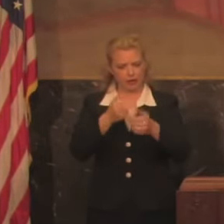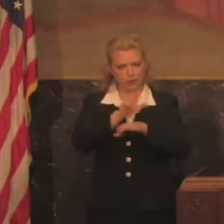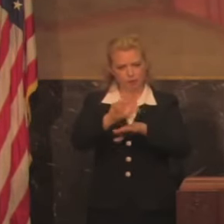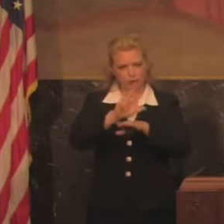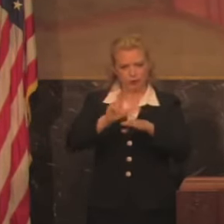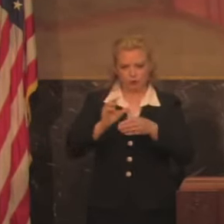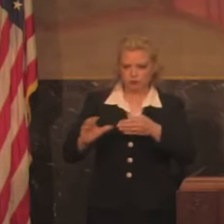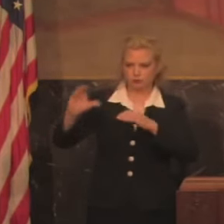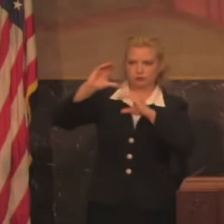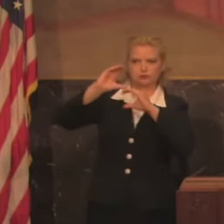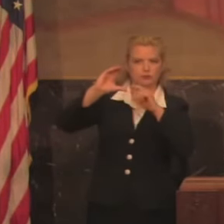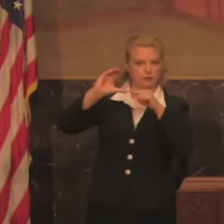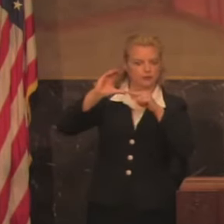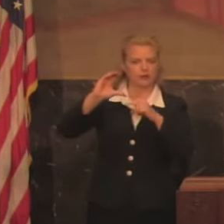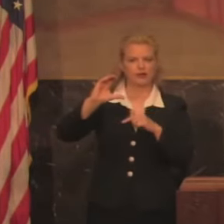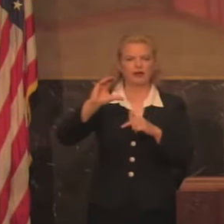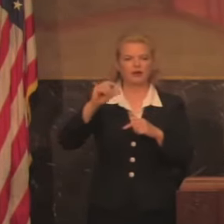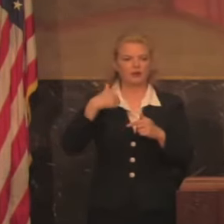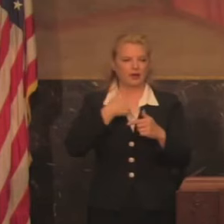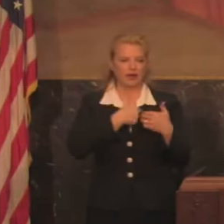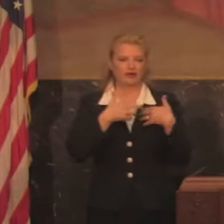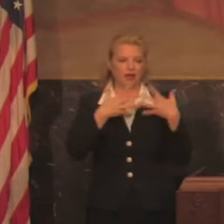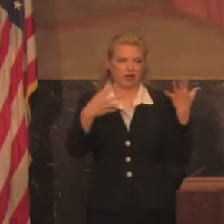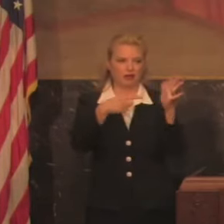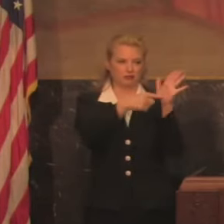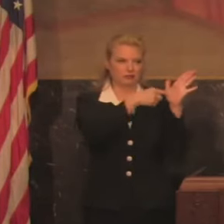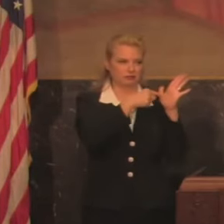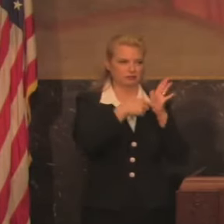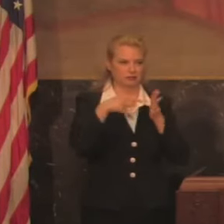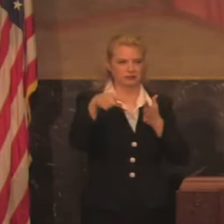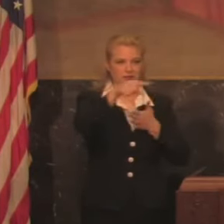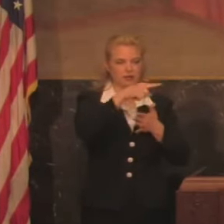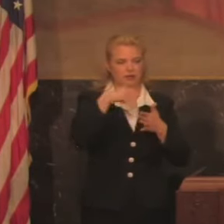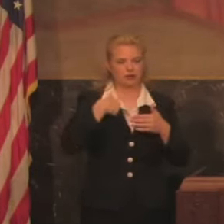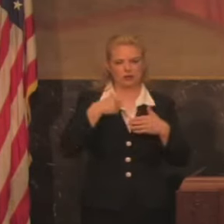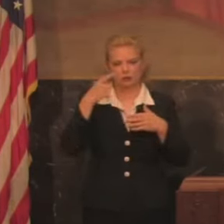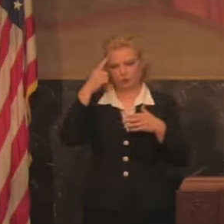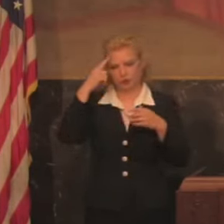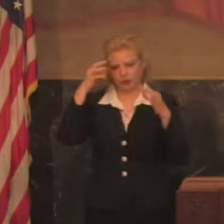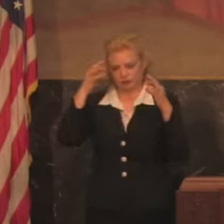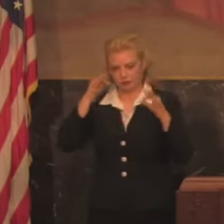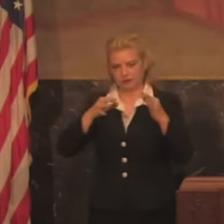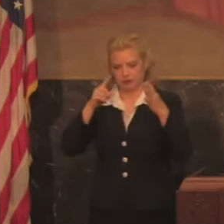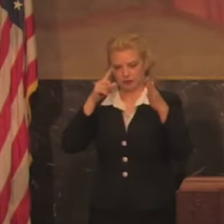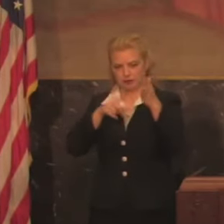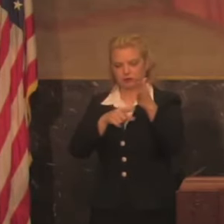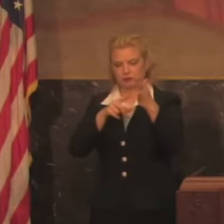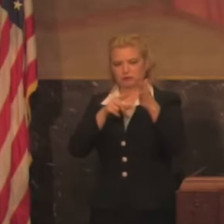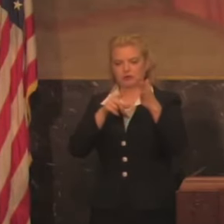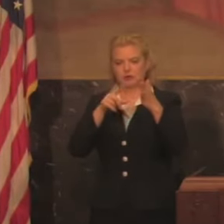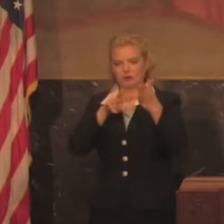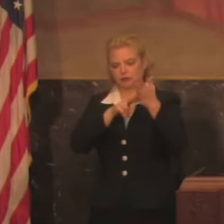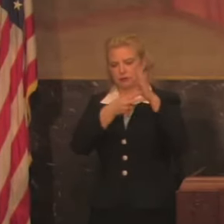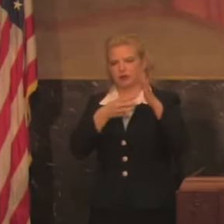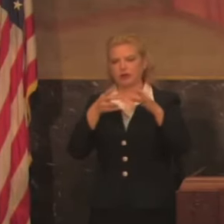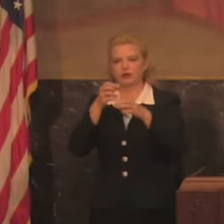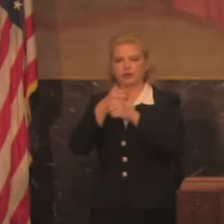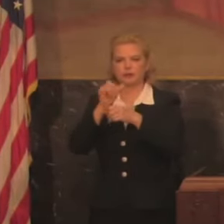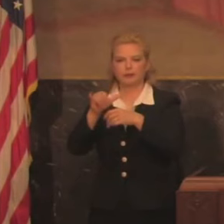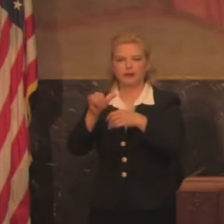and considering all of our outstanding obligations, we intend to make a substantial payment toward that old debt